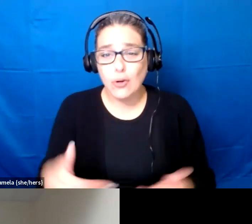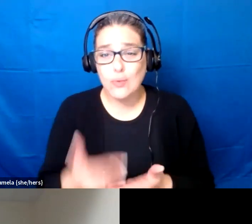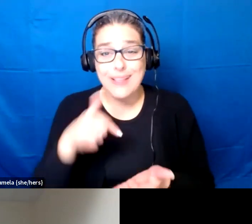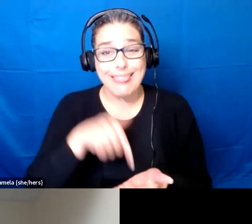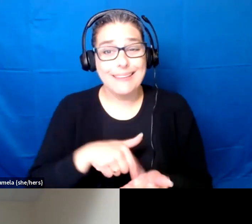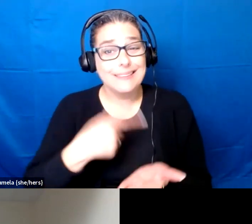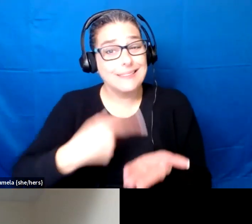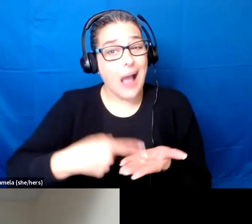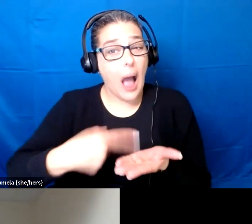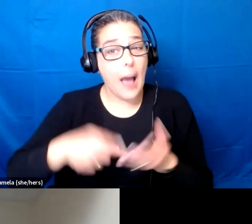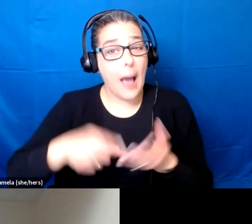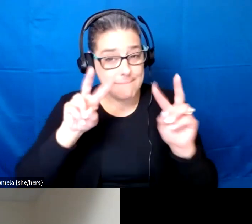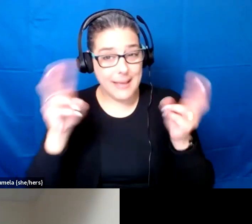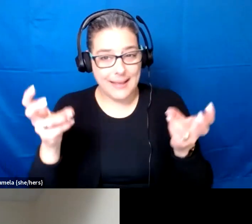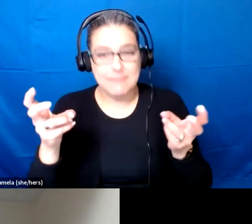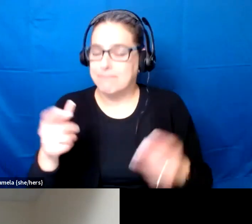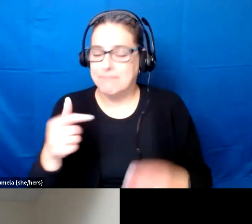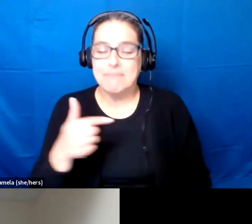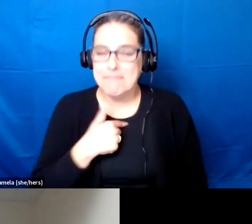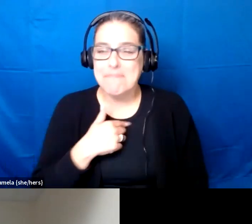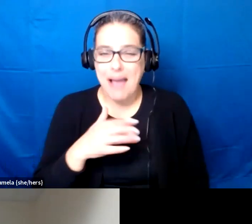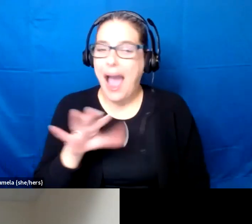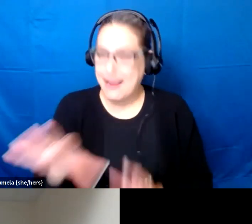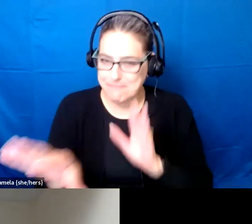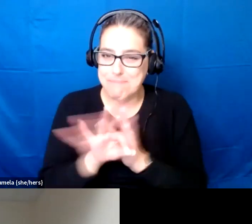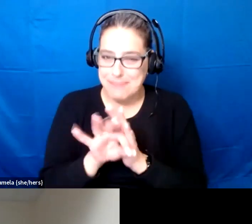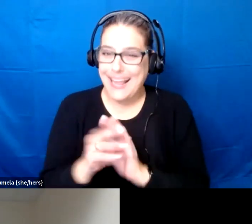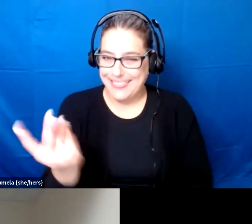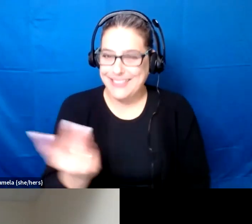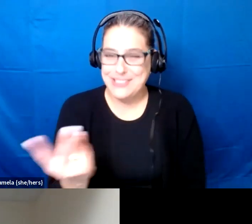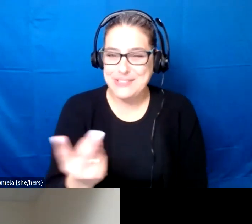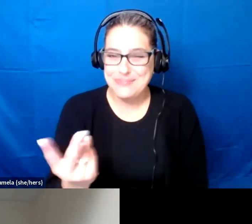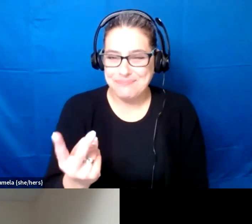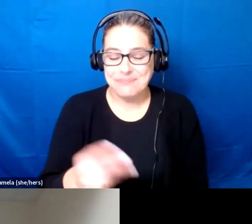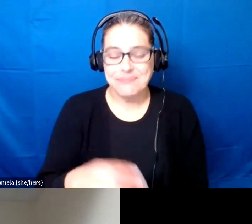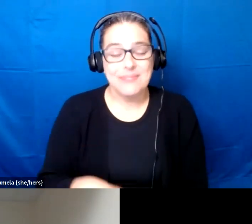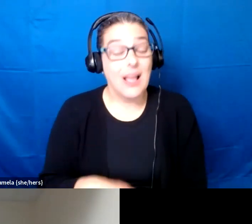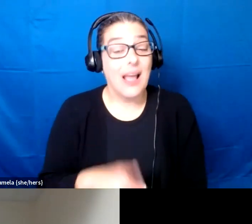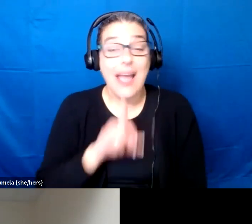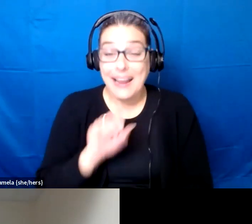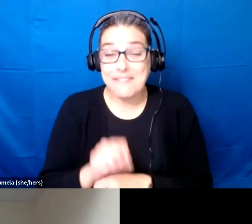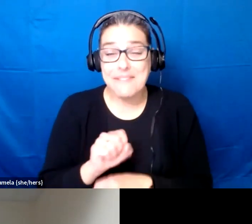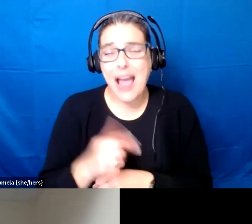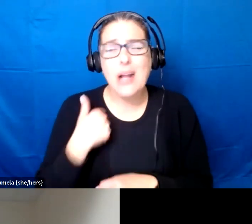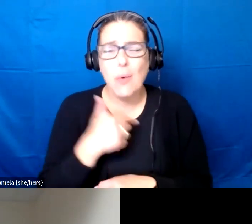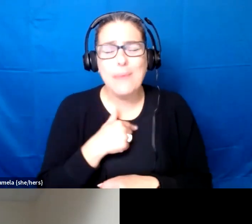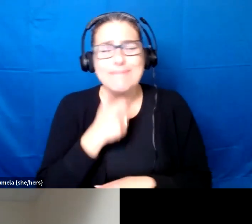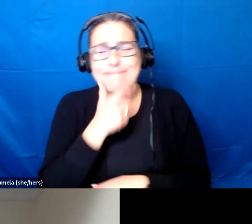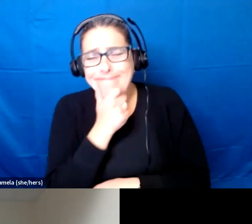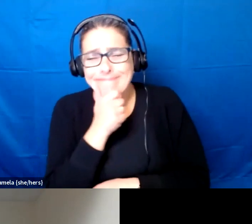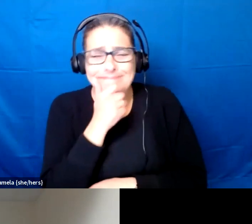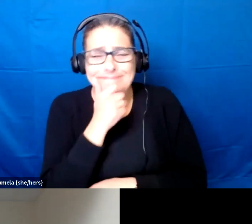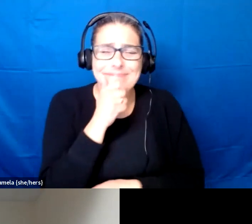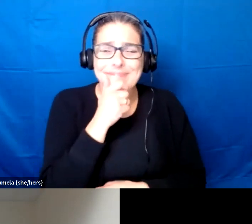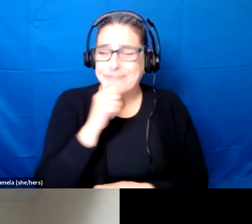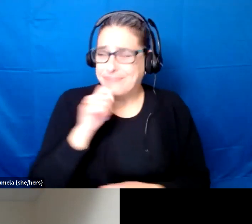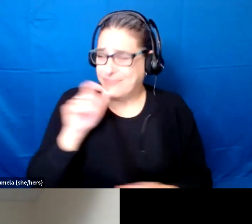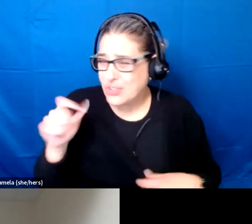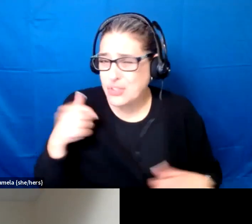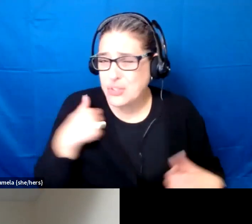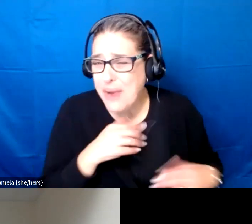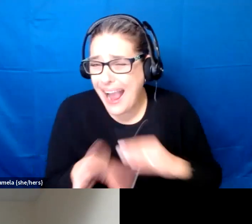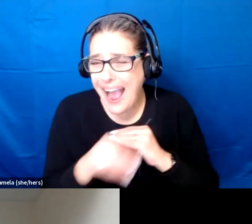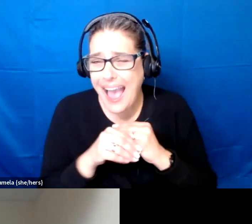this series, I would have picked these two individuals. In fact, we were looking around to see, should we add anybody else? And it's like,